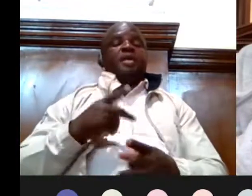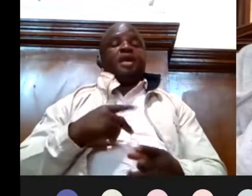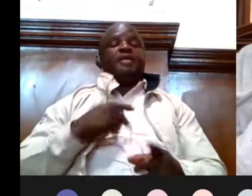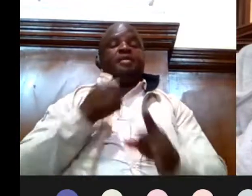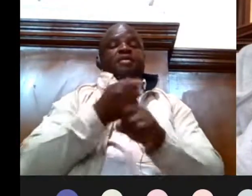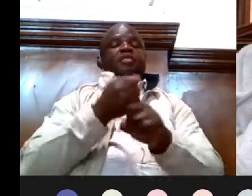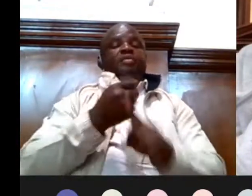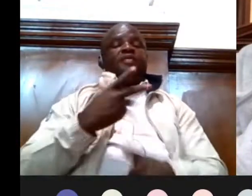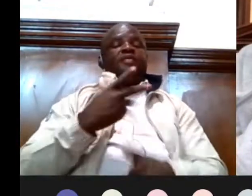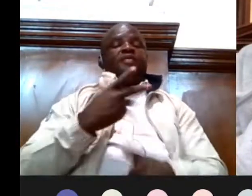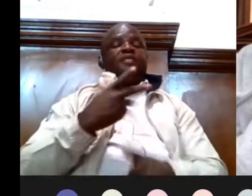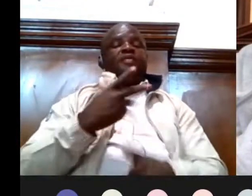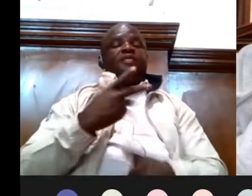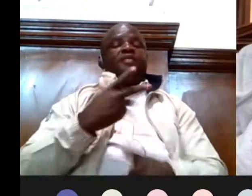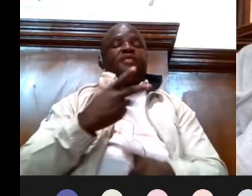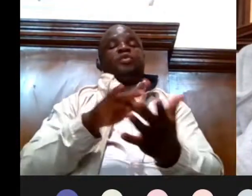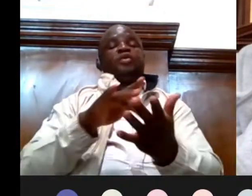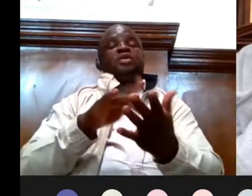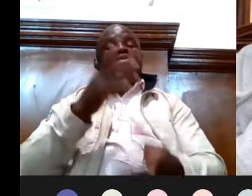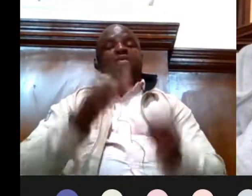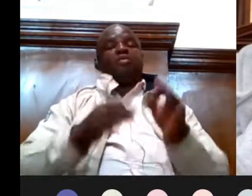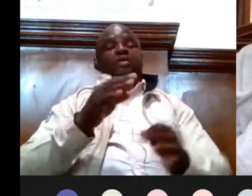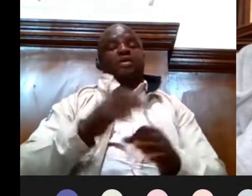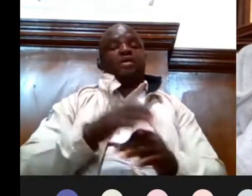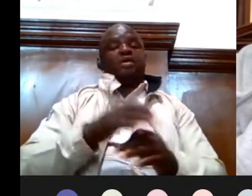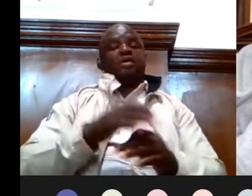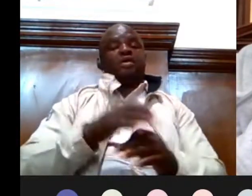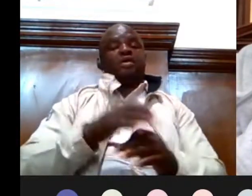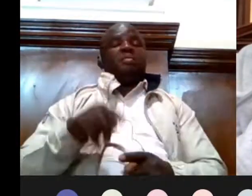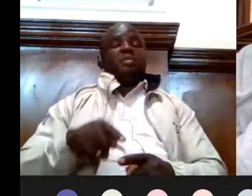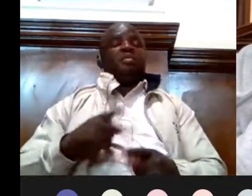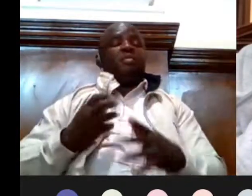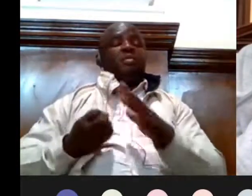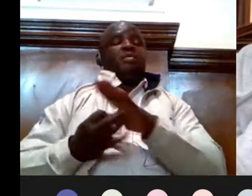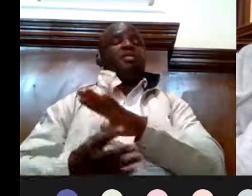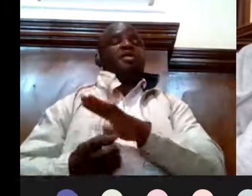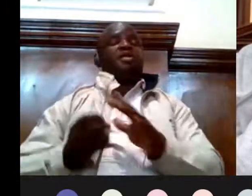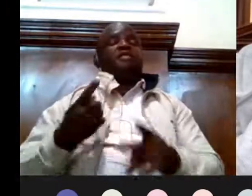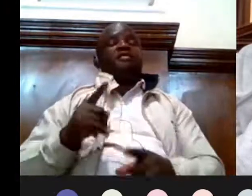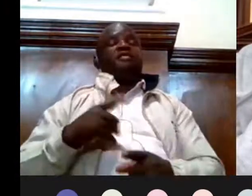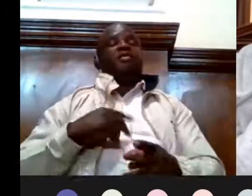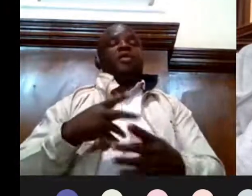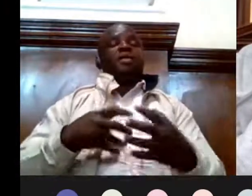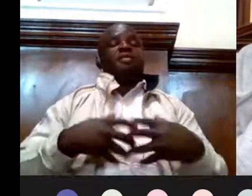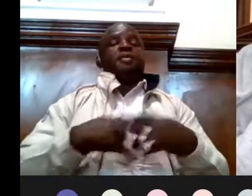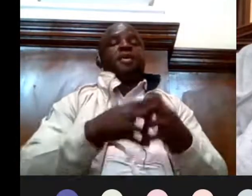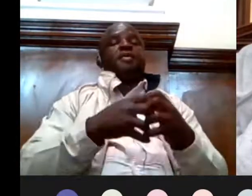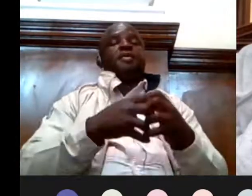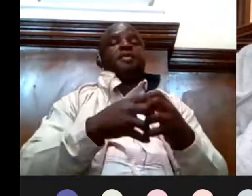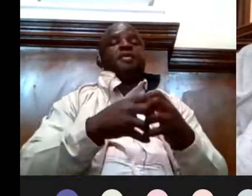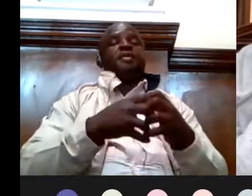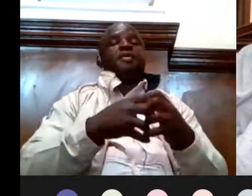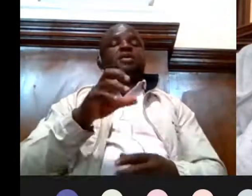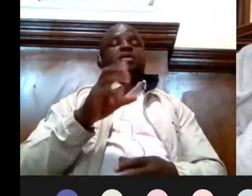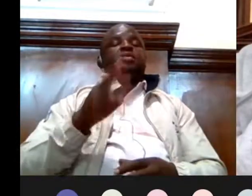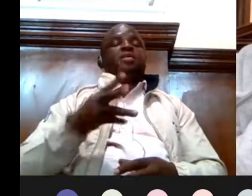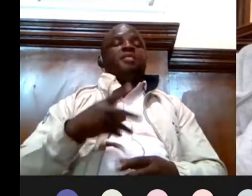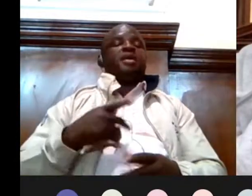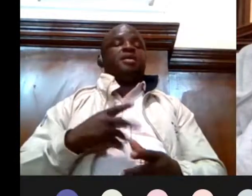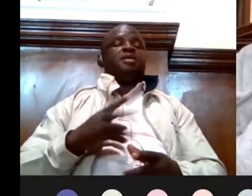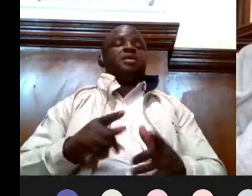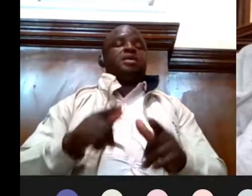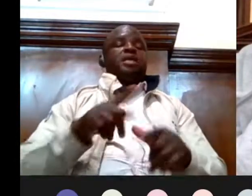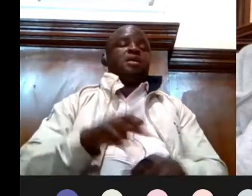position and aspiration through the establishment of African National Congress Women's League,